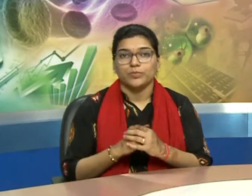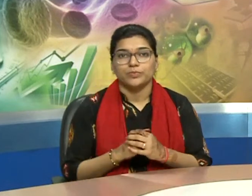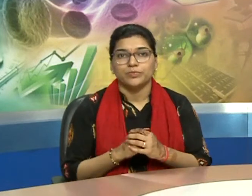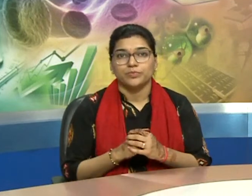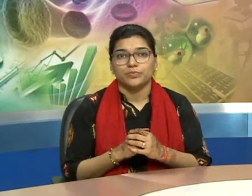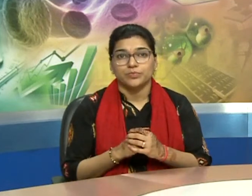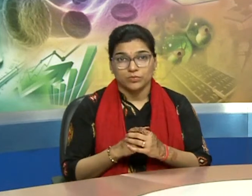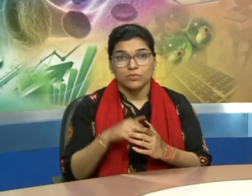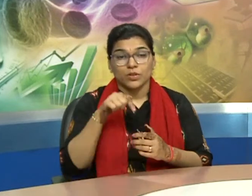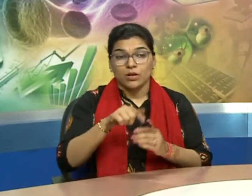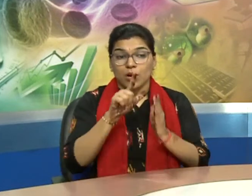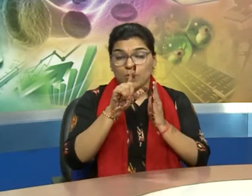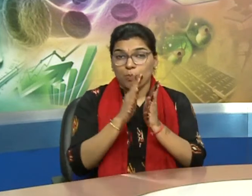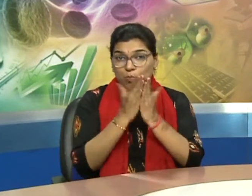This is the second function.